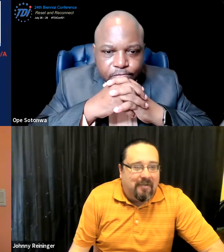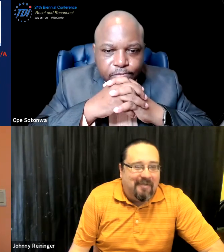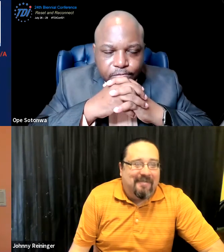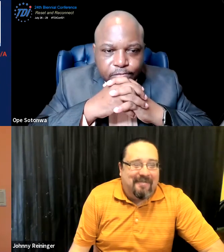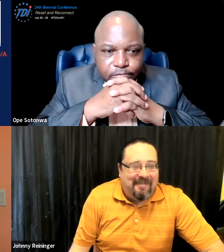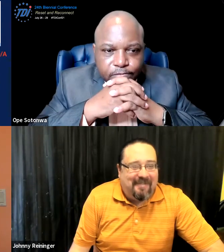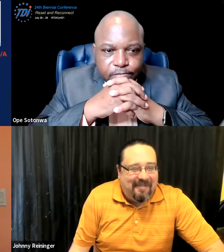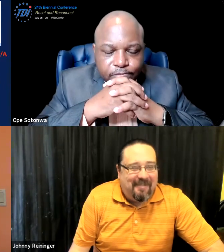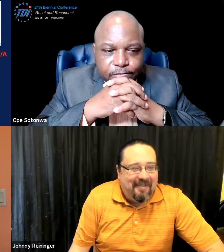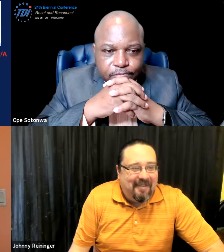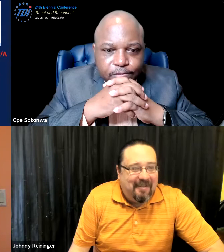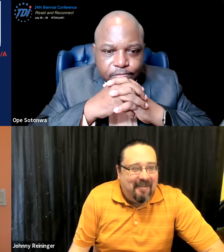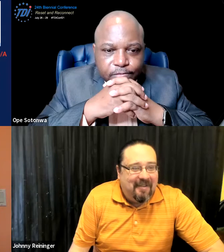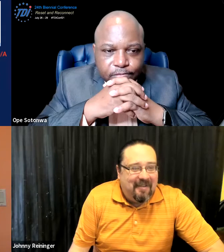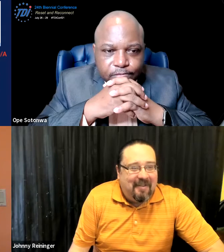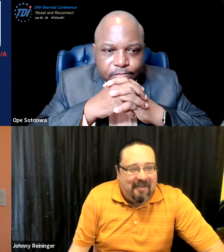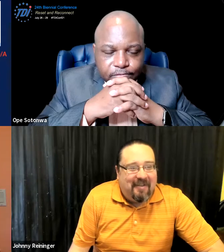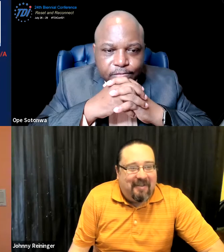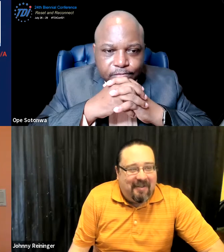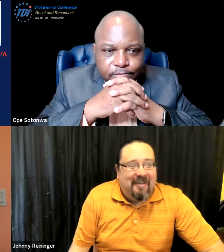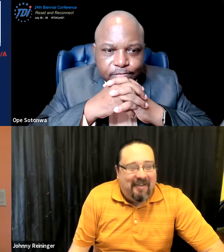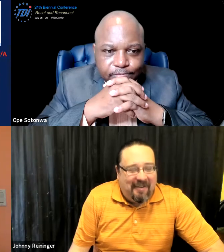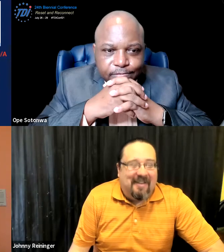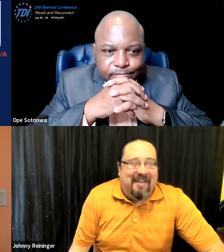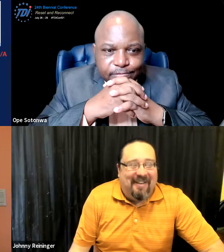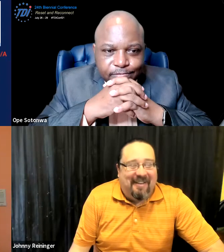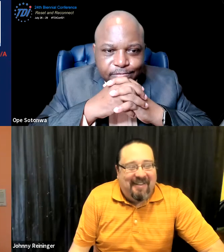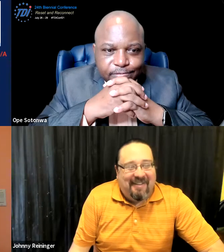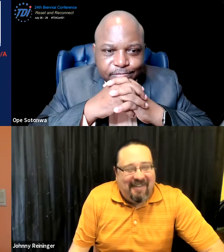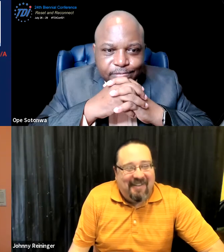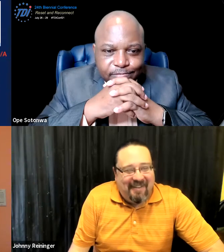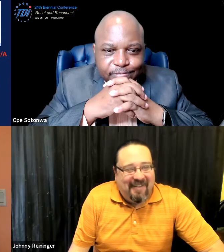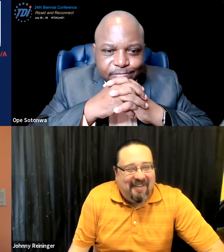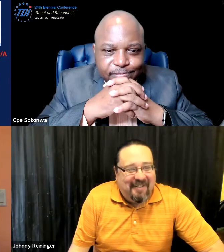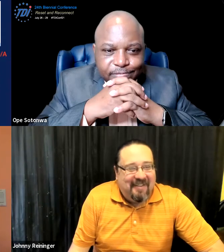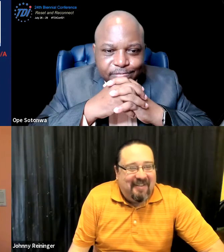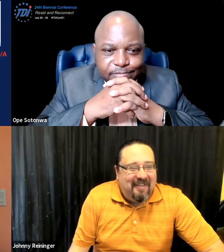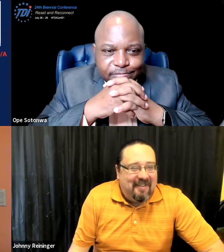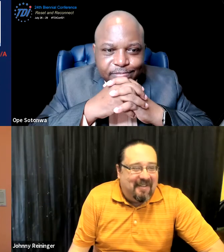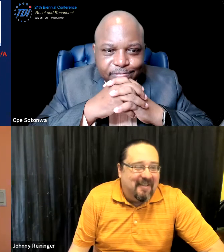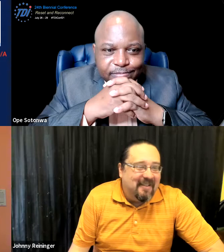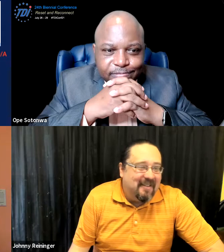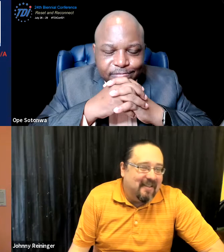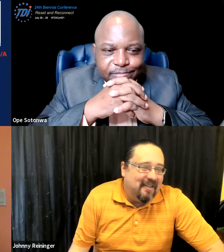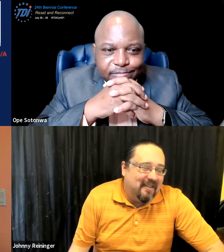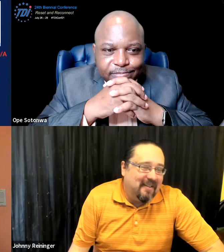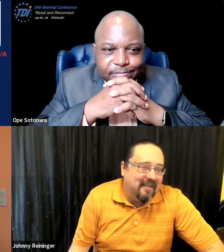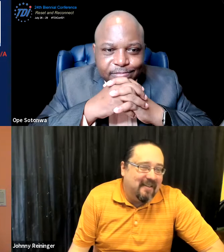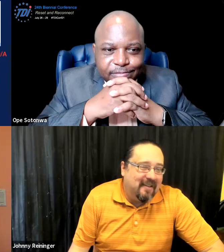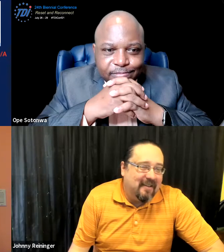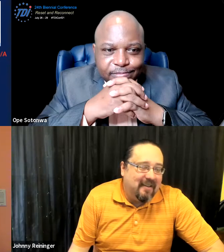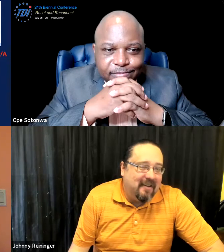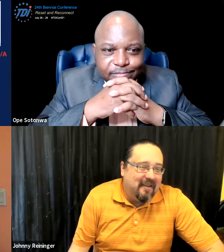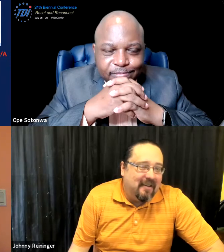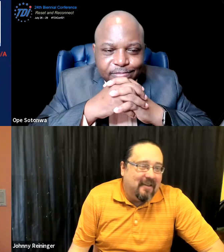95% of times we ask for feedback, but we do feel that we suffer from tokenism because